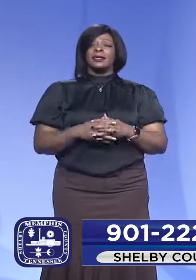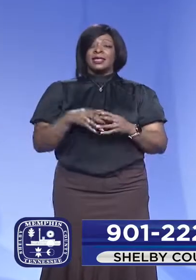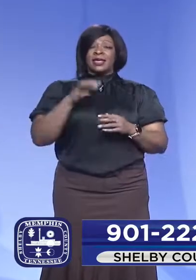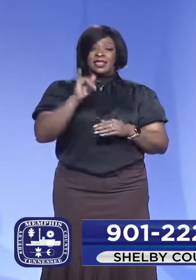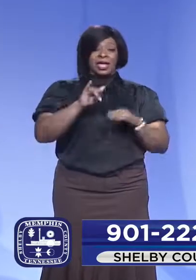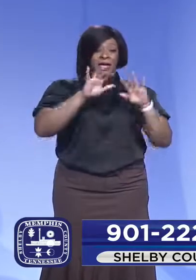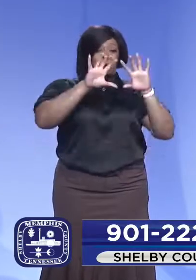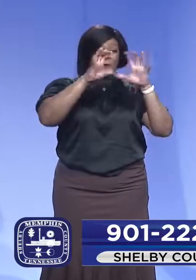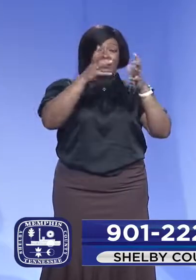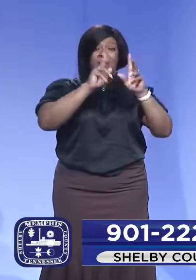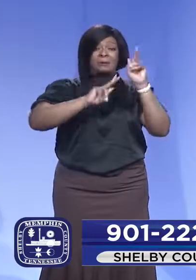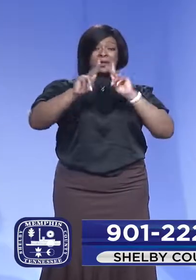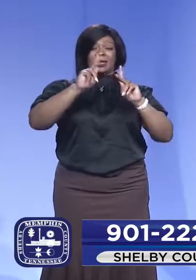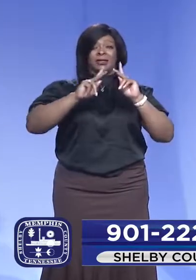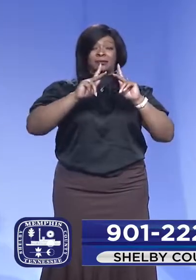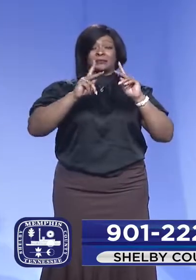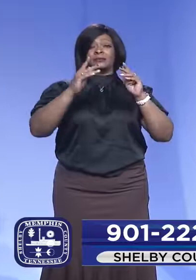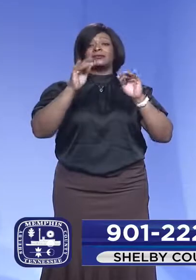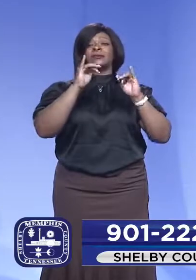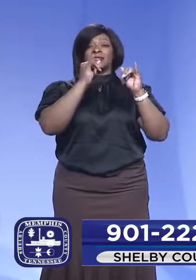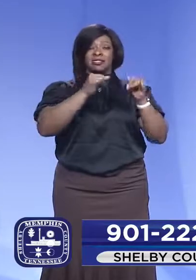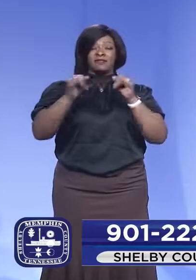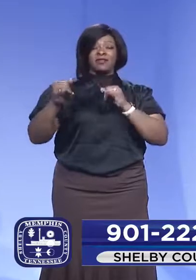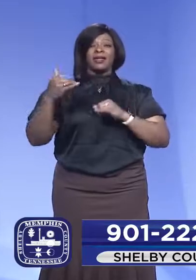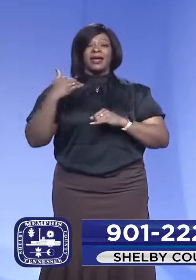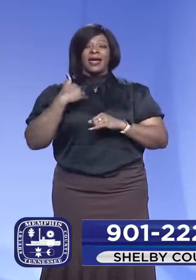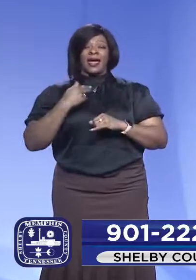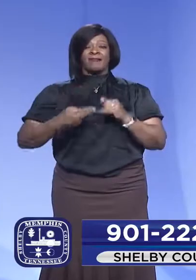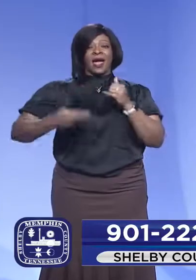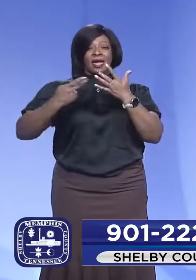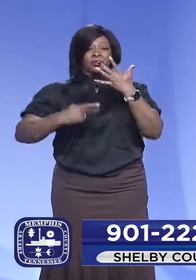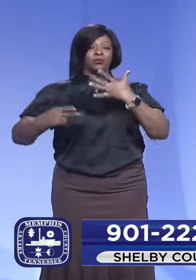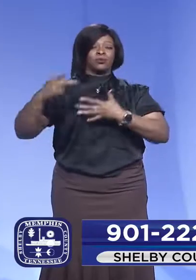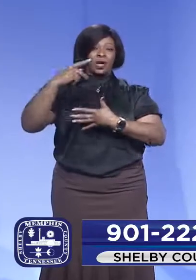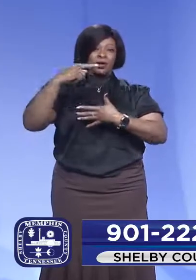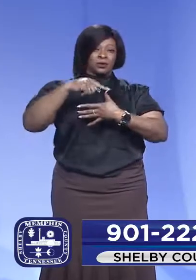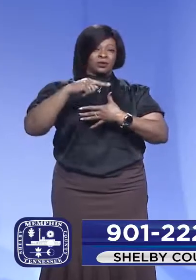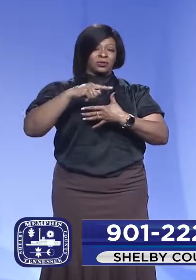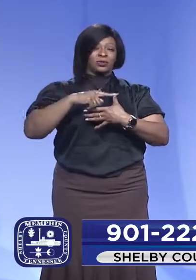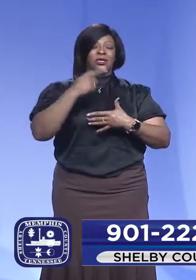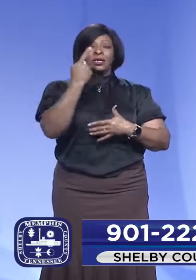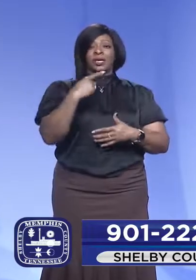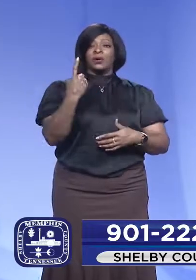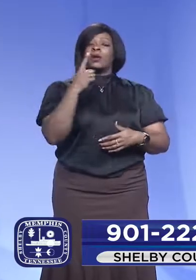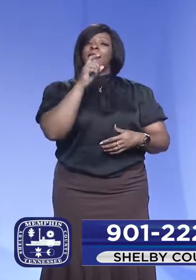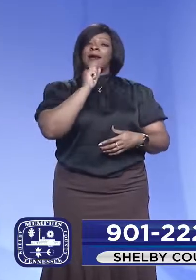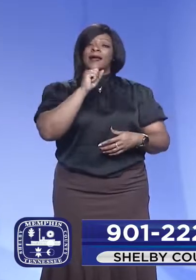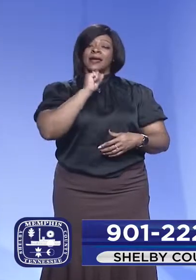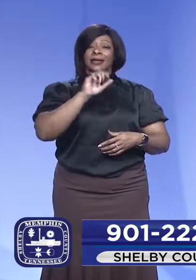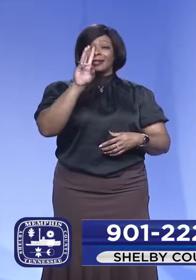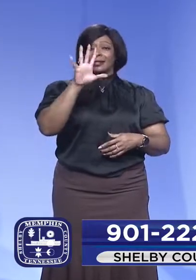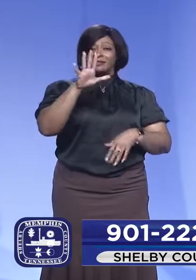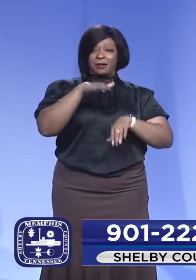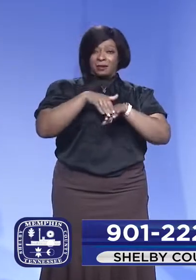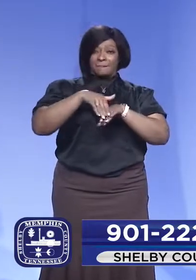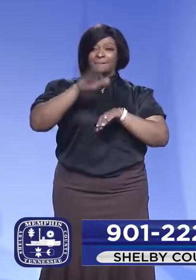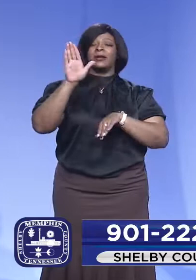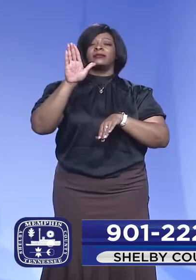those groups, the following individuals have highest priority. Anyone over the age of